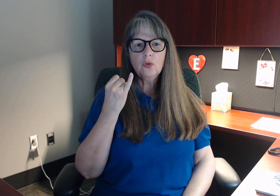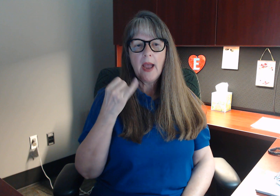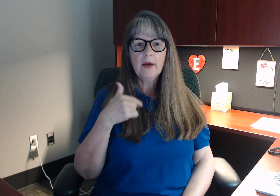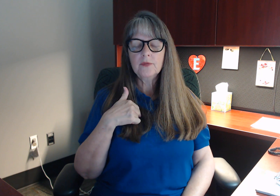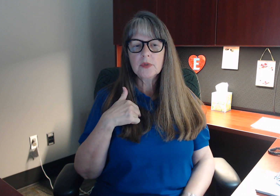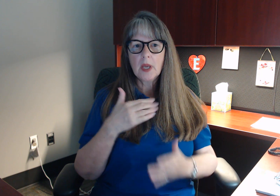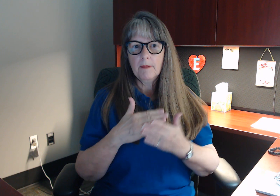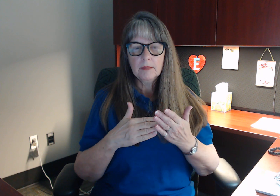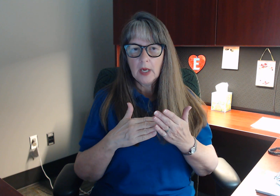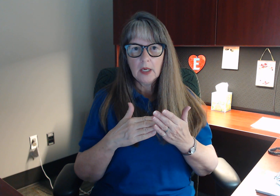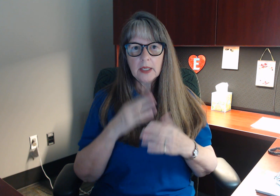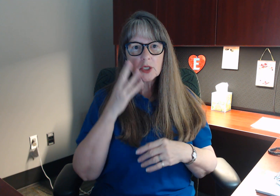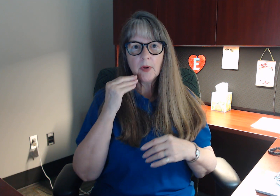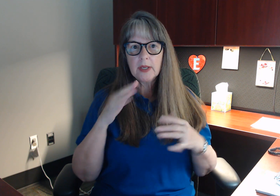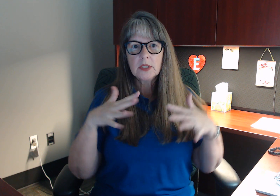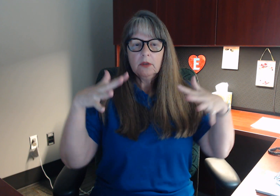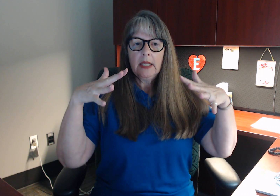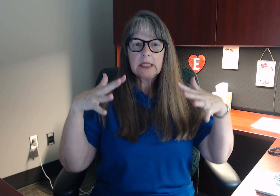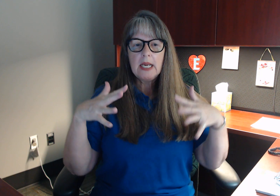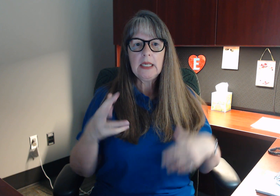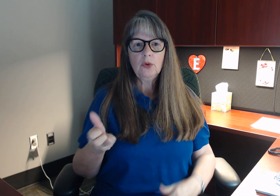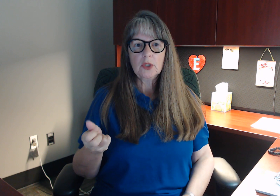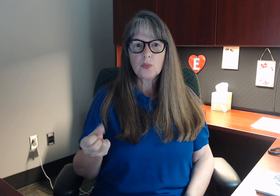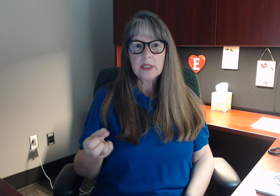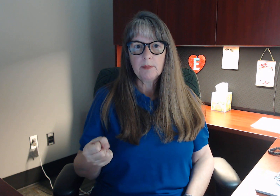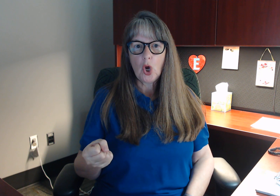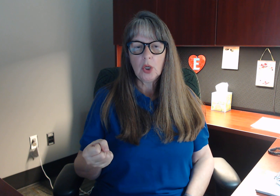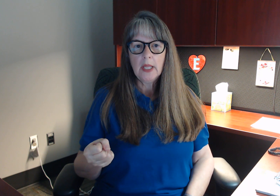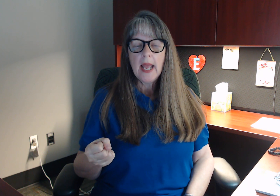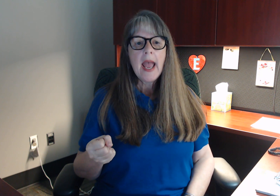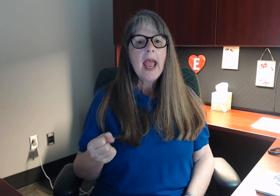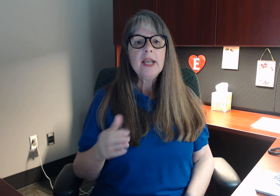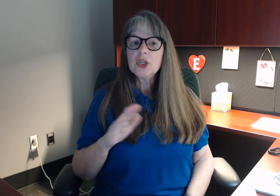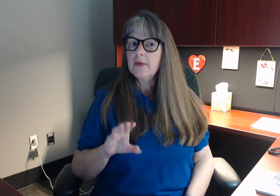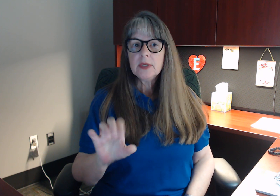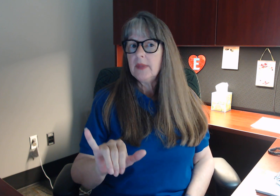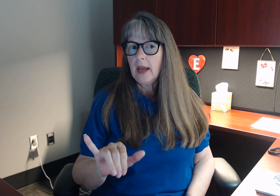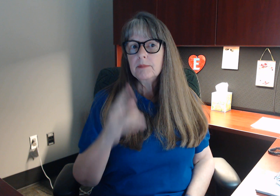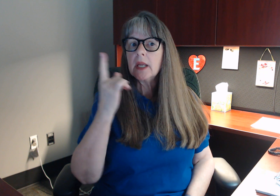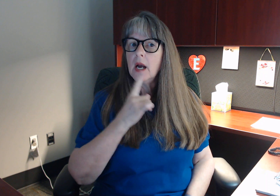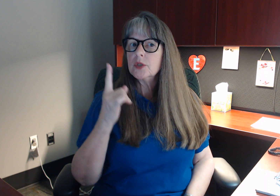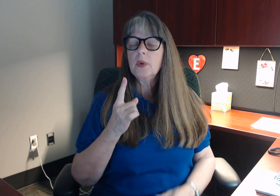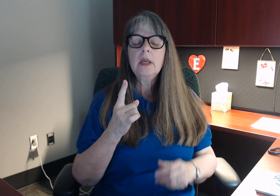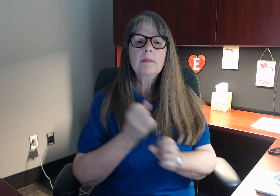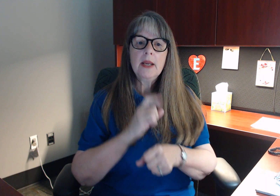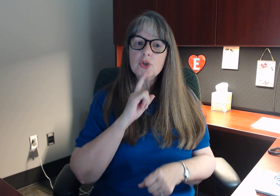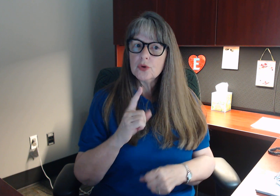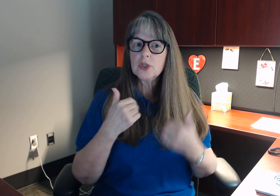have some experience in anxiety, you can squeeze the ball. And she never did that because we made sure that she